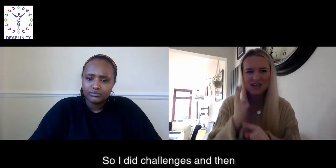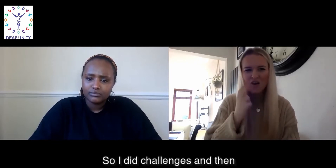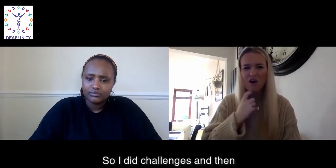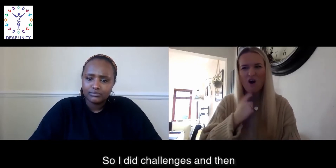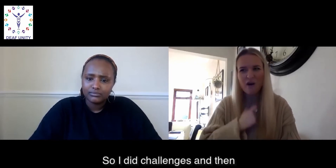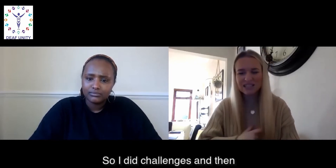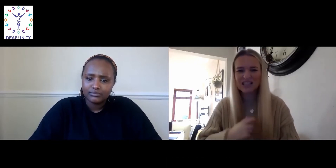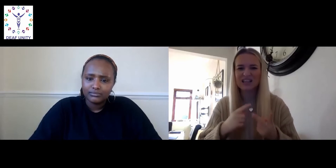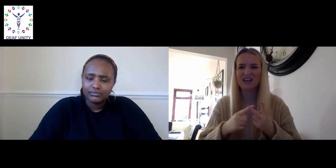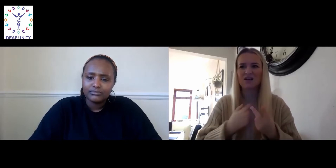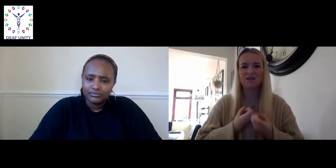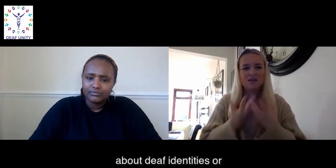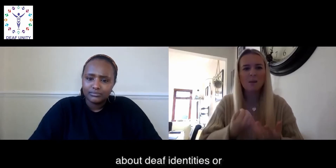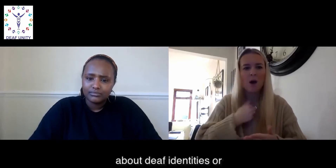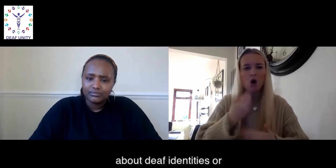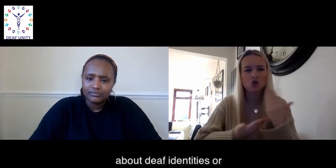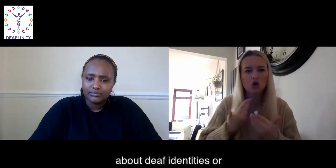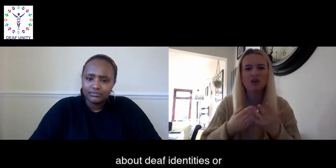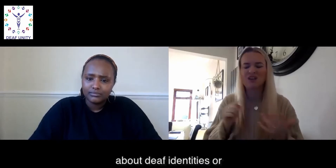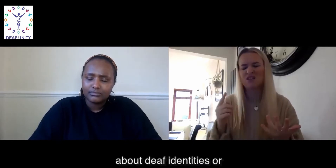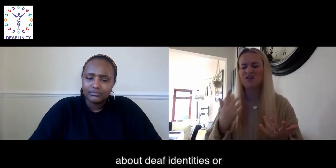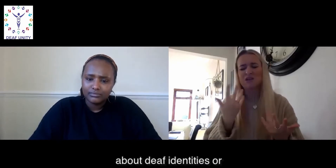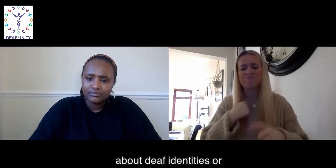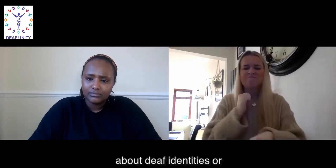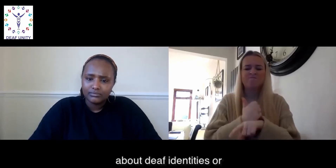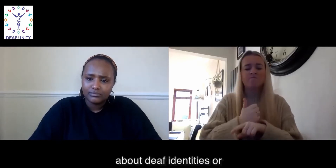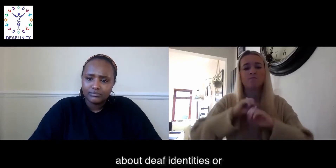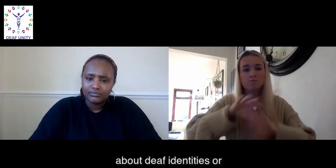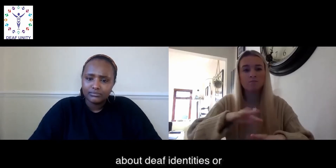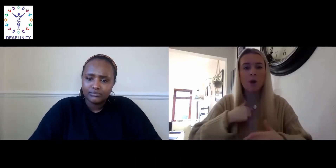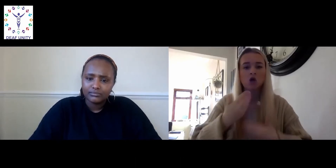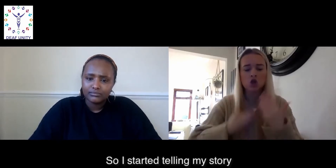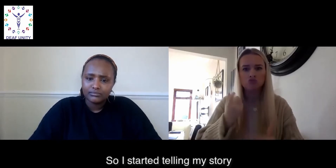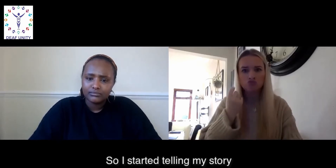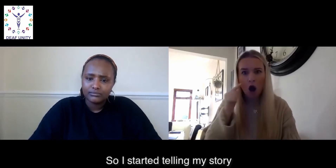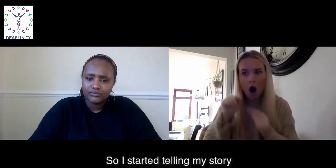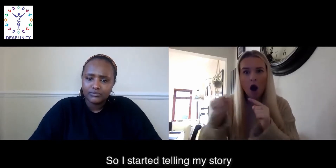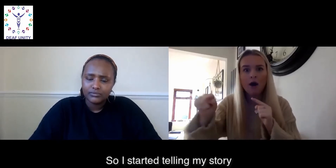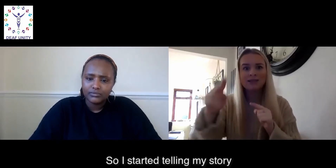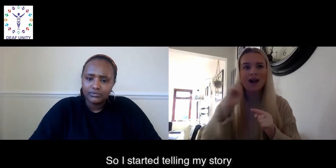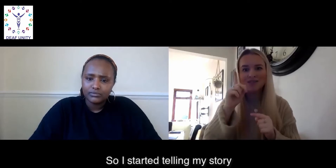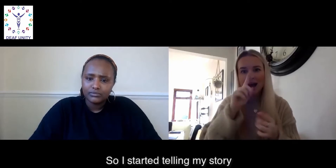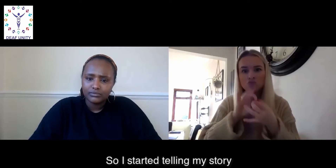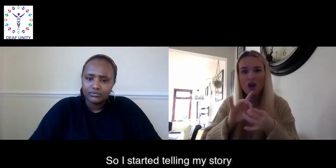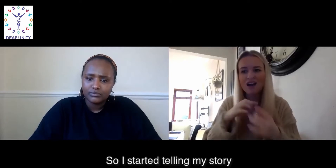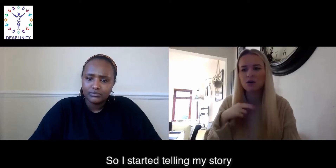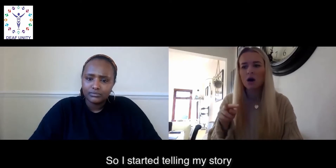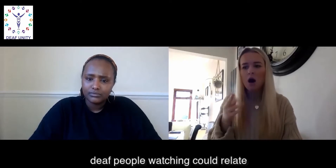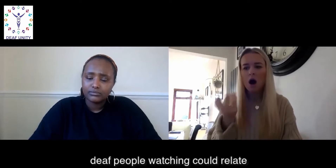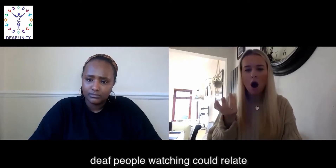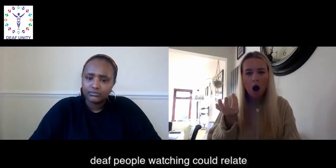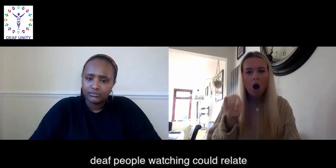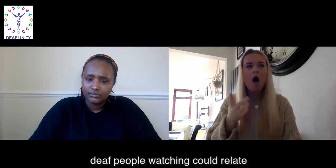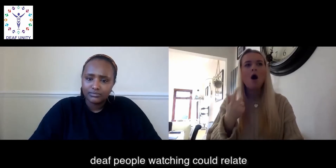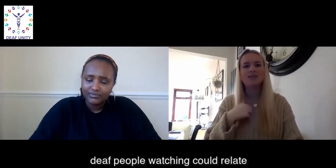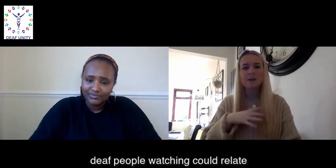was nothing about deaf identities or deaf stories out there. So I started telling my story, and I realised that a lot of deaf